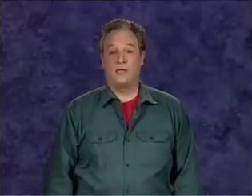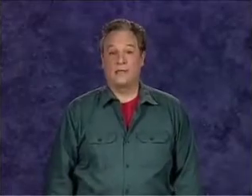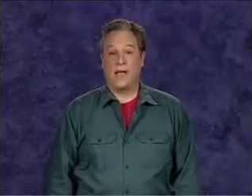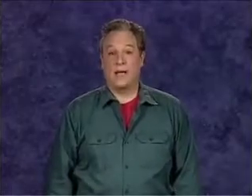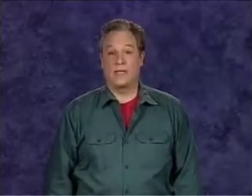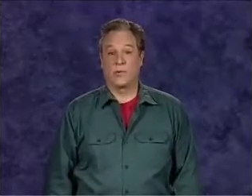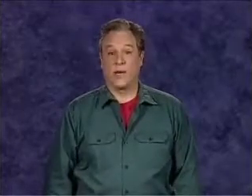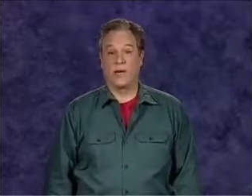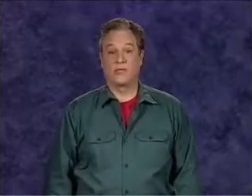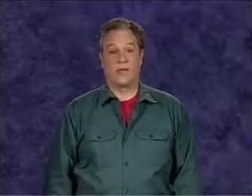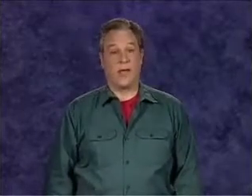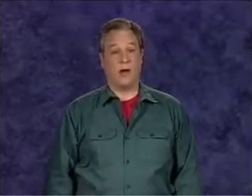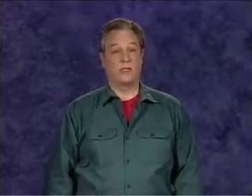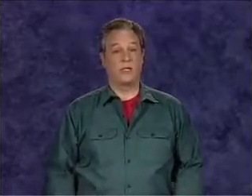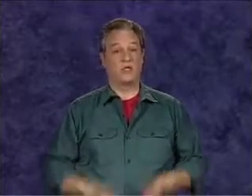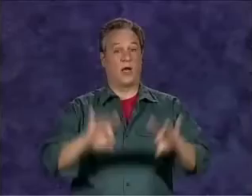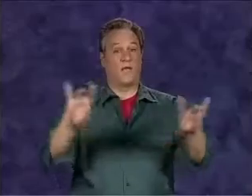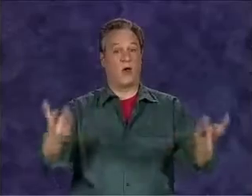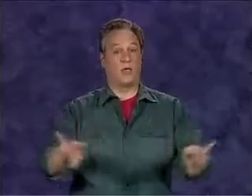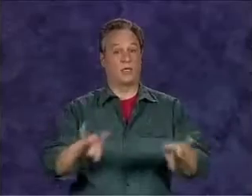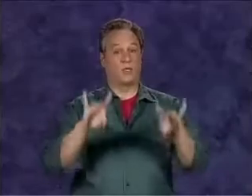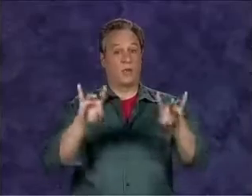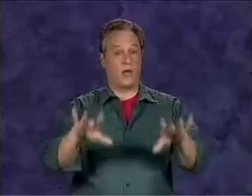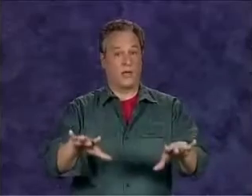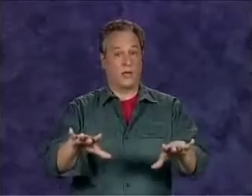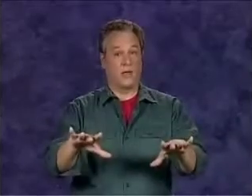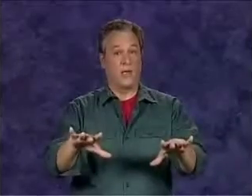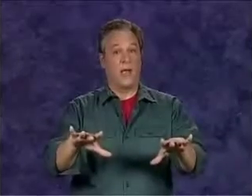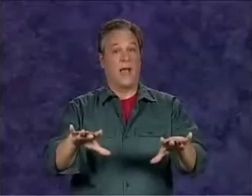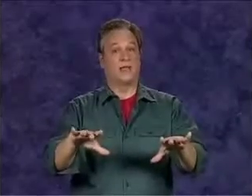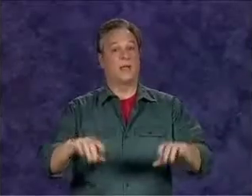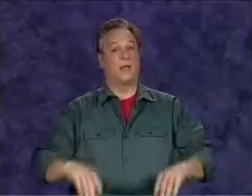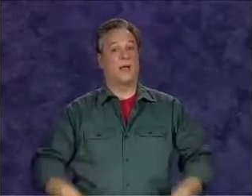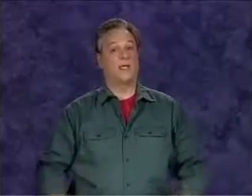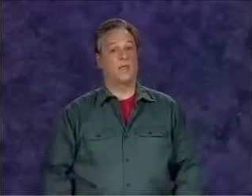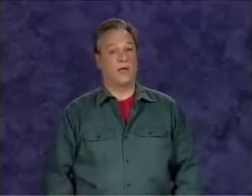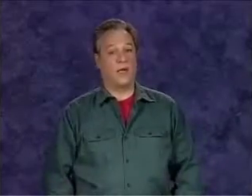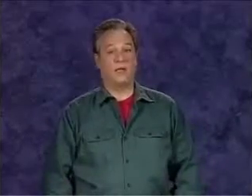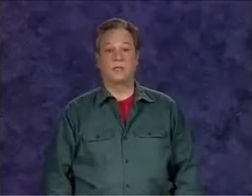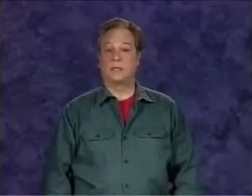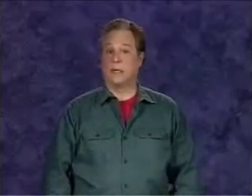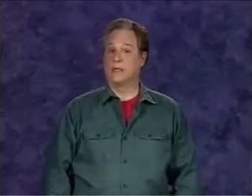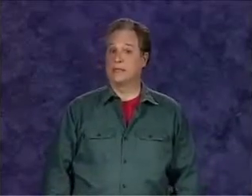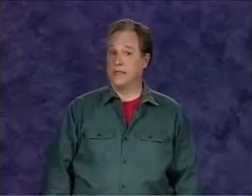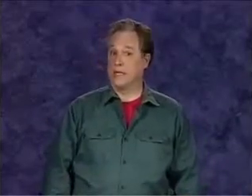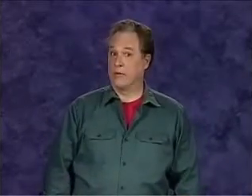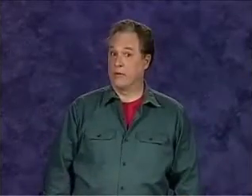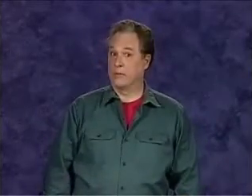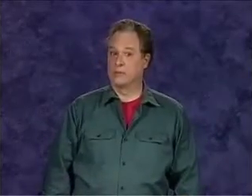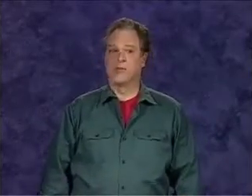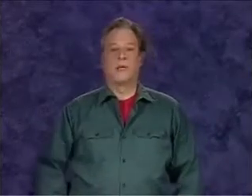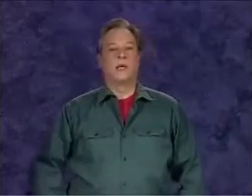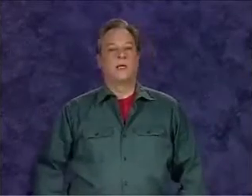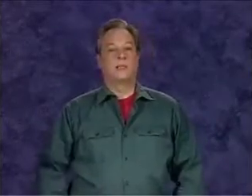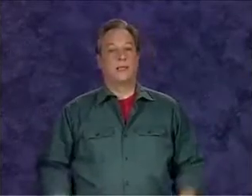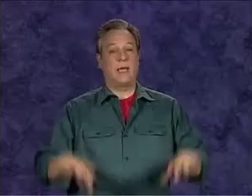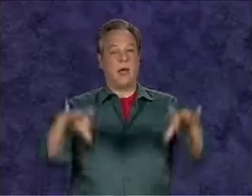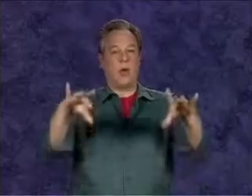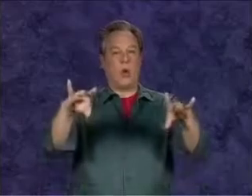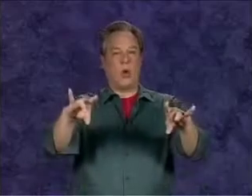This sign is related to the heritage of Australia as a place for England's undesirables. See how I hold